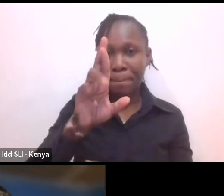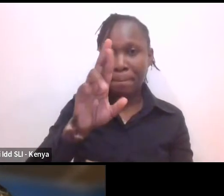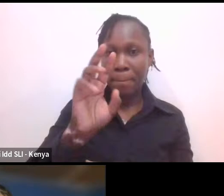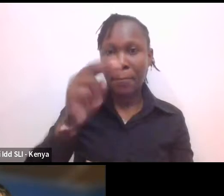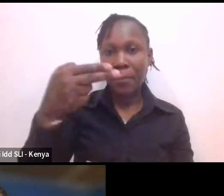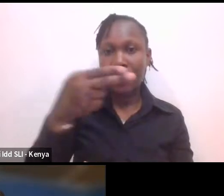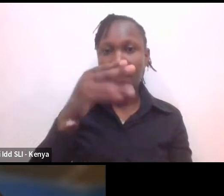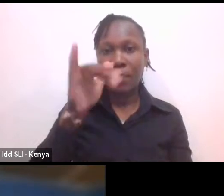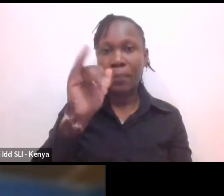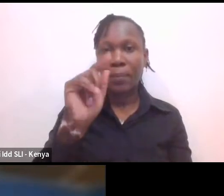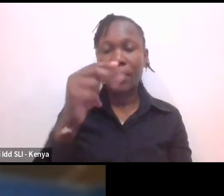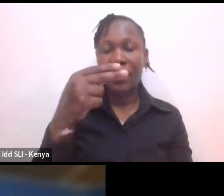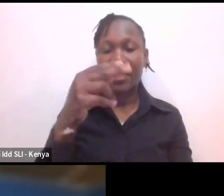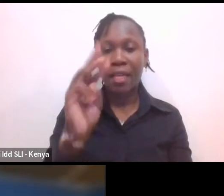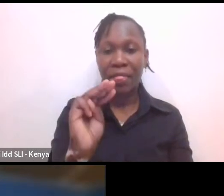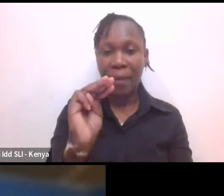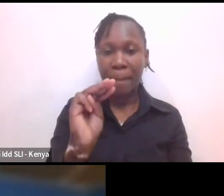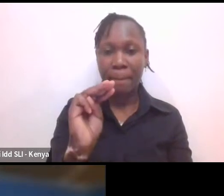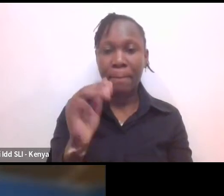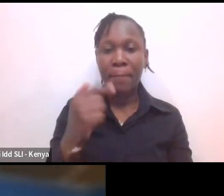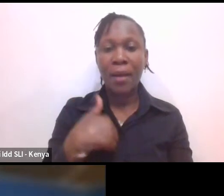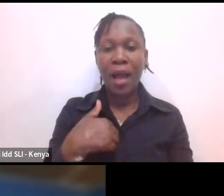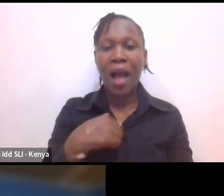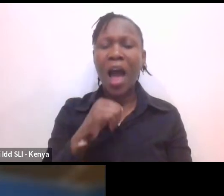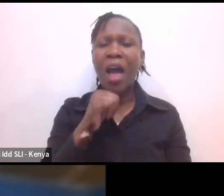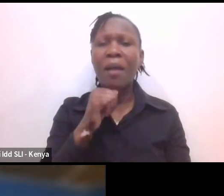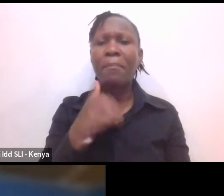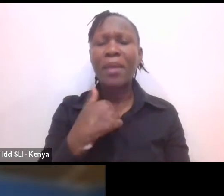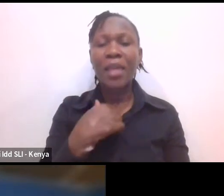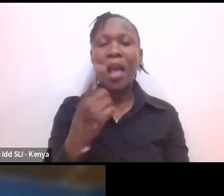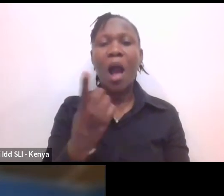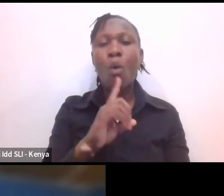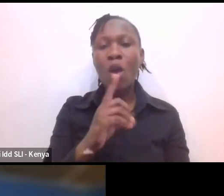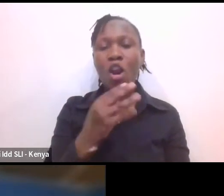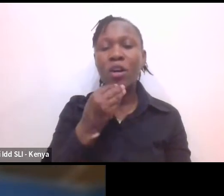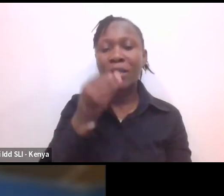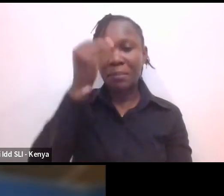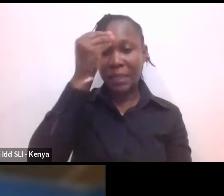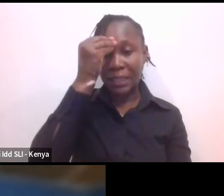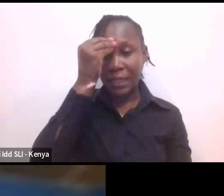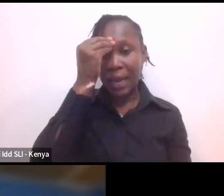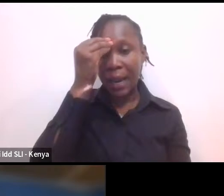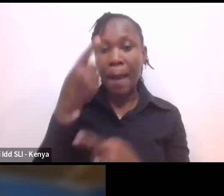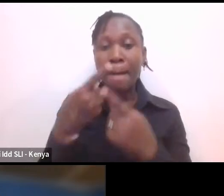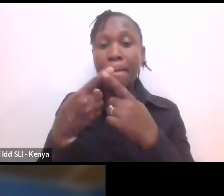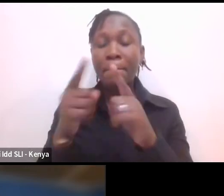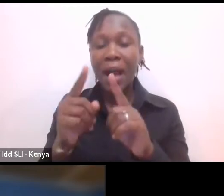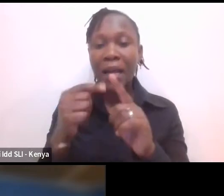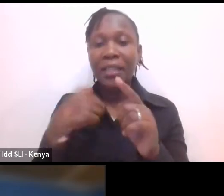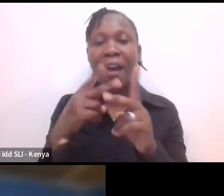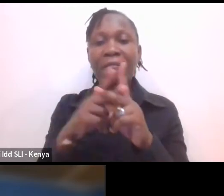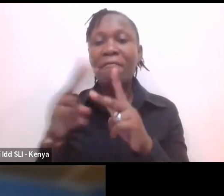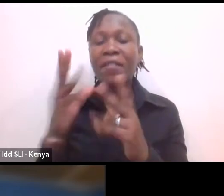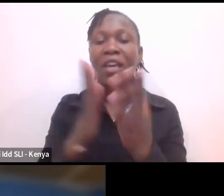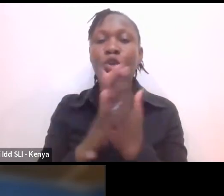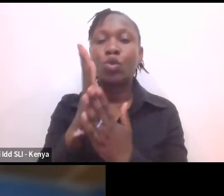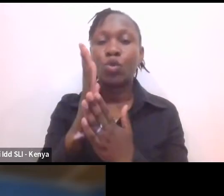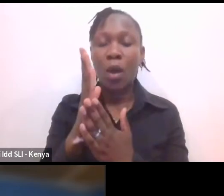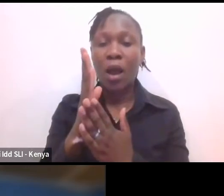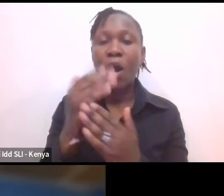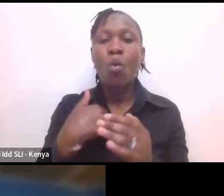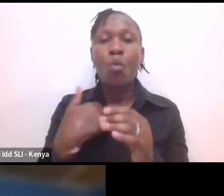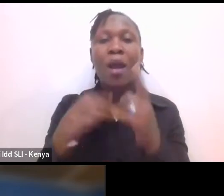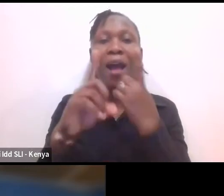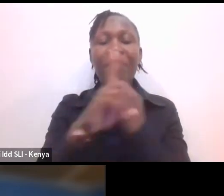there. And I wouldn't want to pretend to be remotely an expert, but I'm very sure there are lots of different ways, because I do